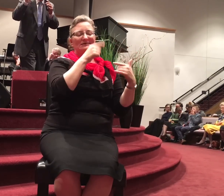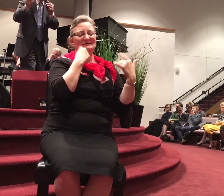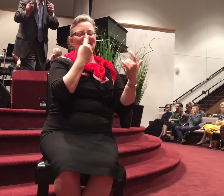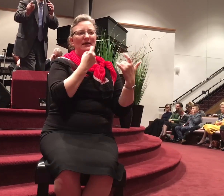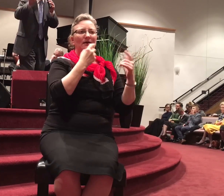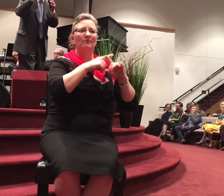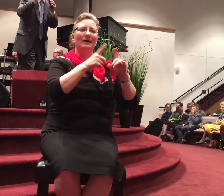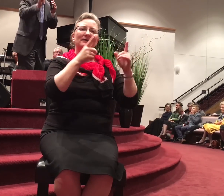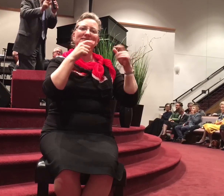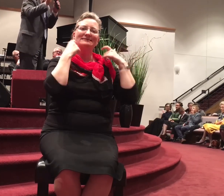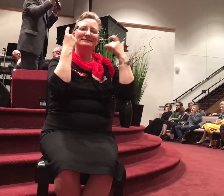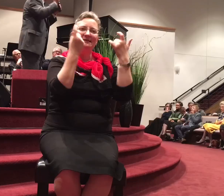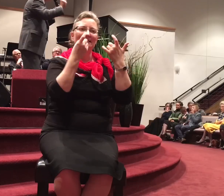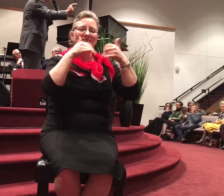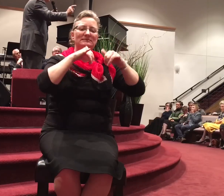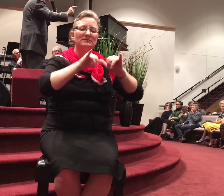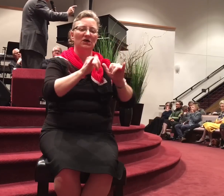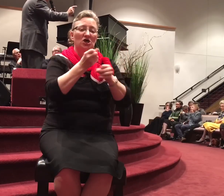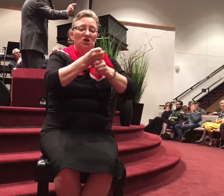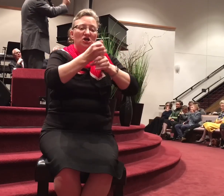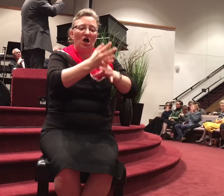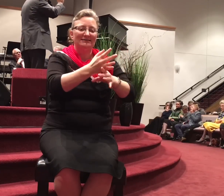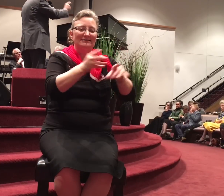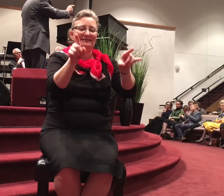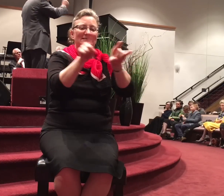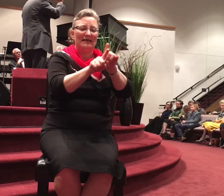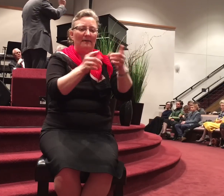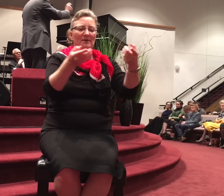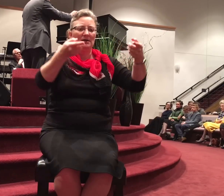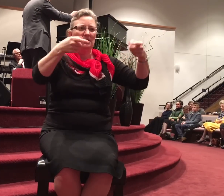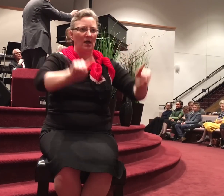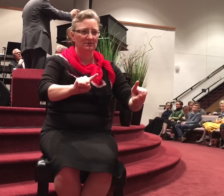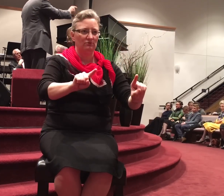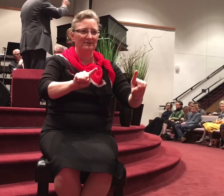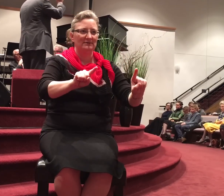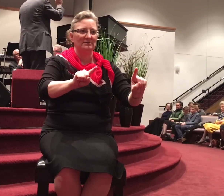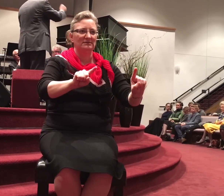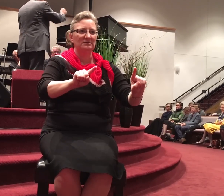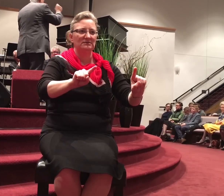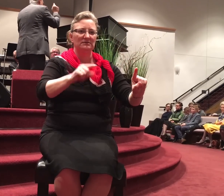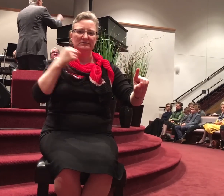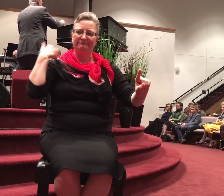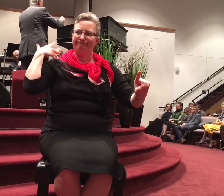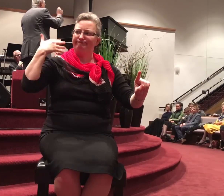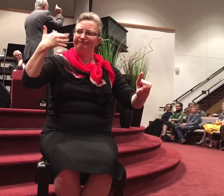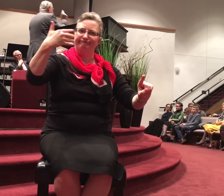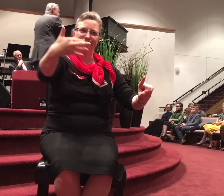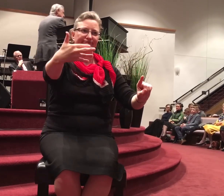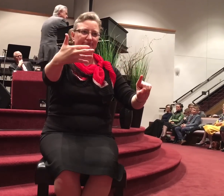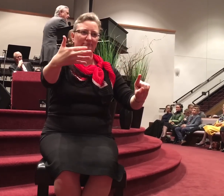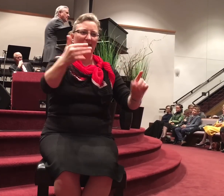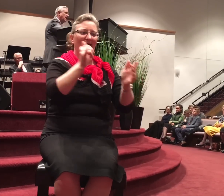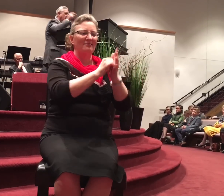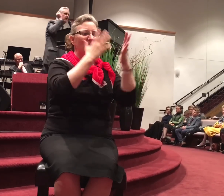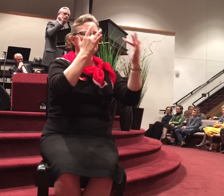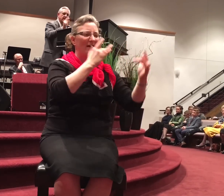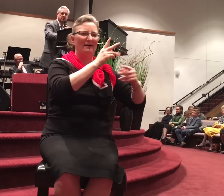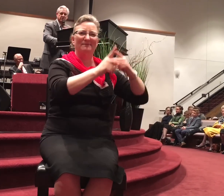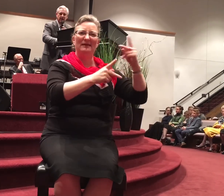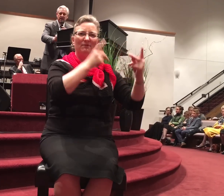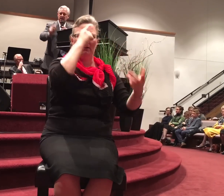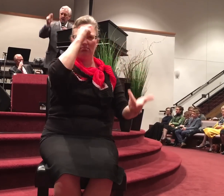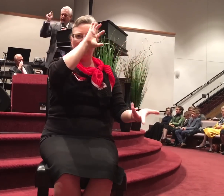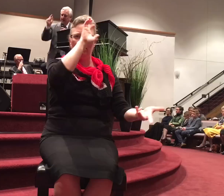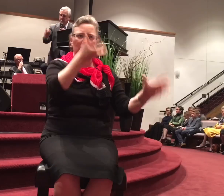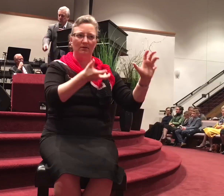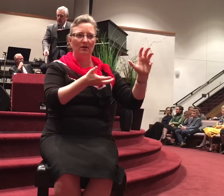still causes the same consequences that it's always caused. So that's why people are messed up and